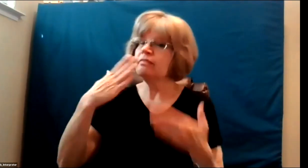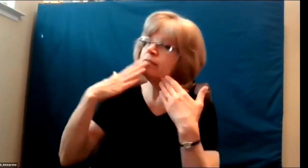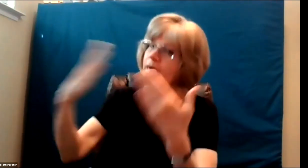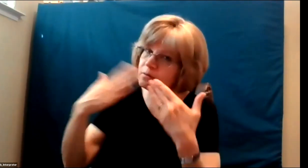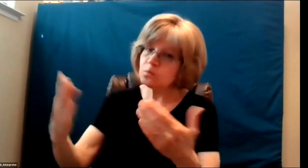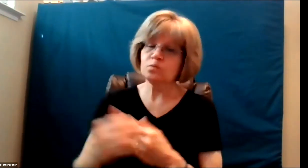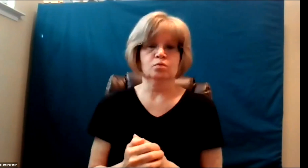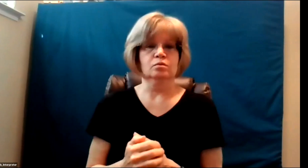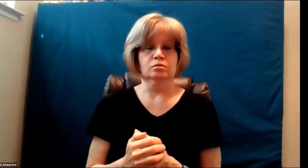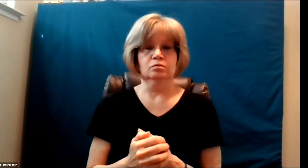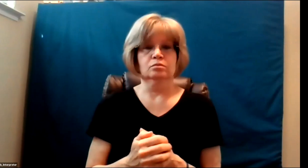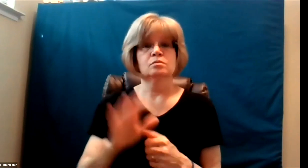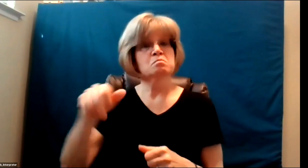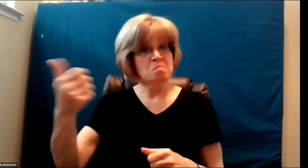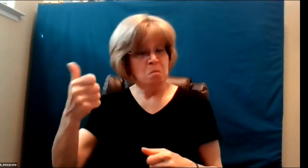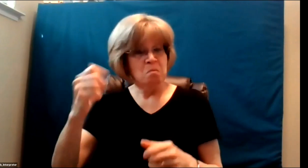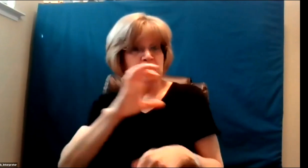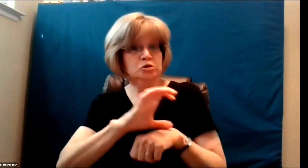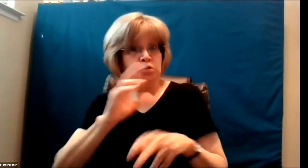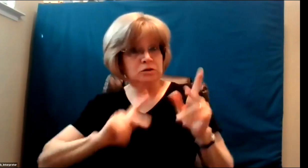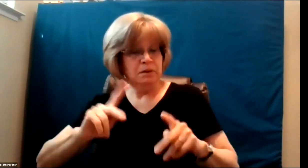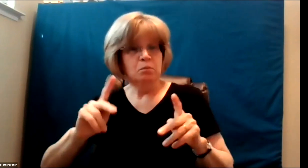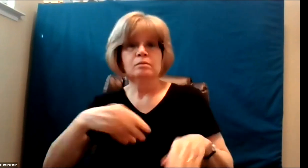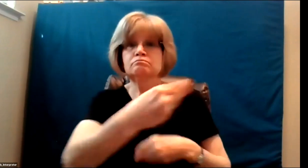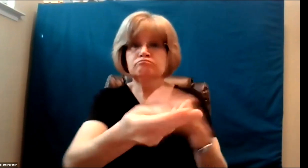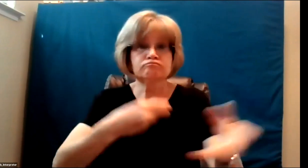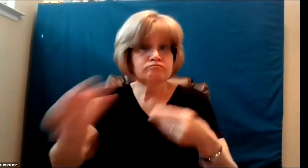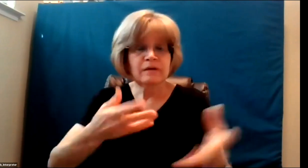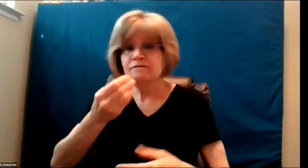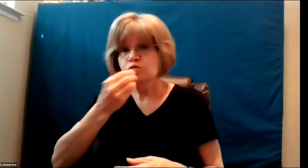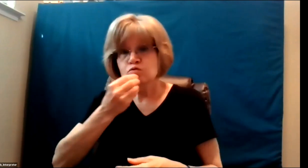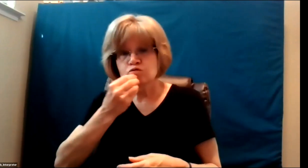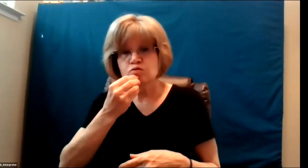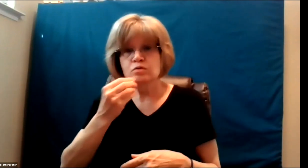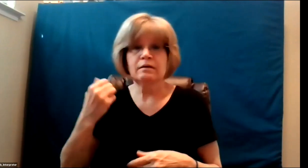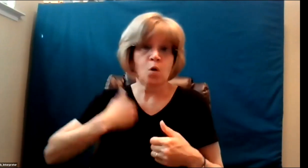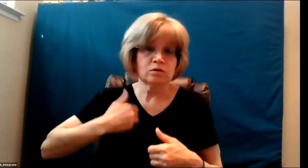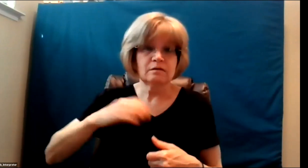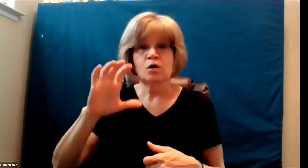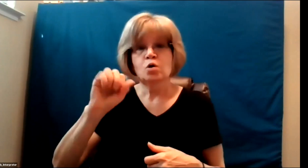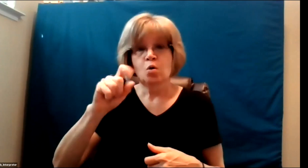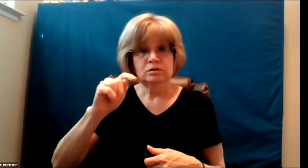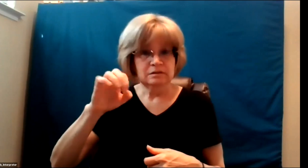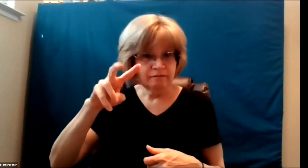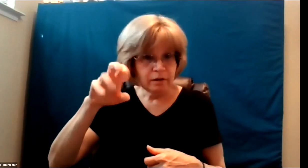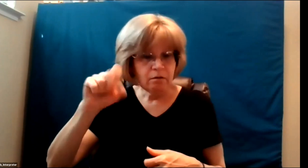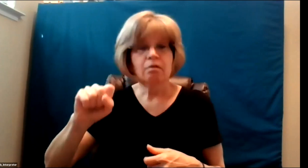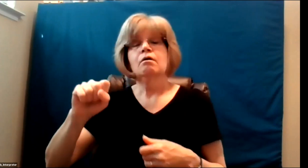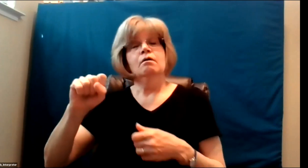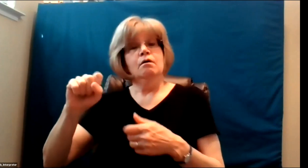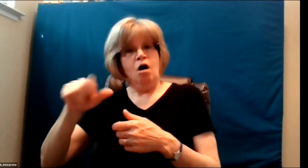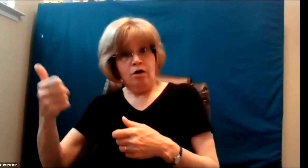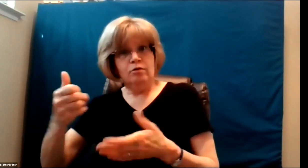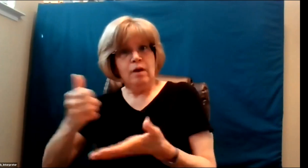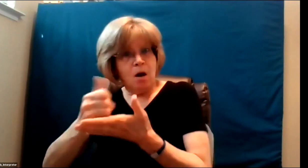Other Grovers revamped food distribution in Coatesville or made meals for persons experiencing homelessness in Westchester.